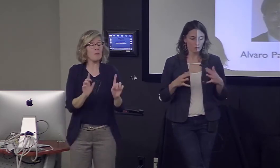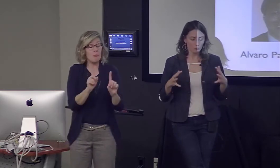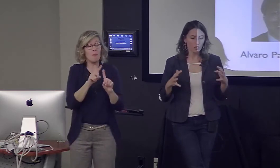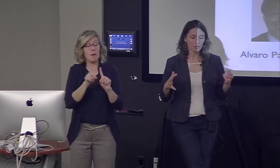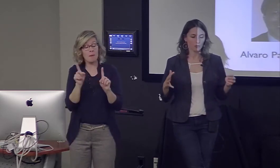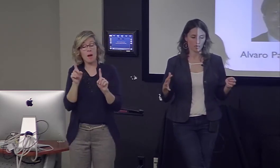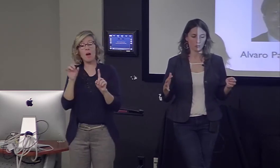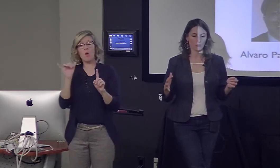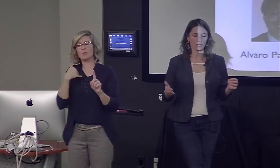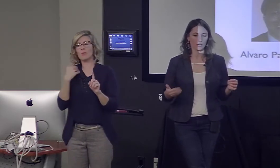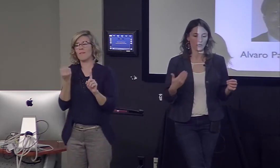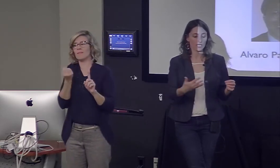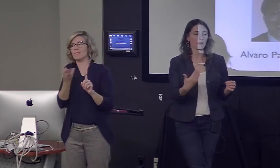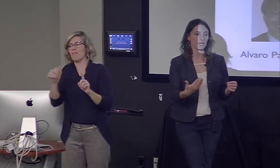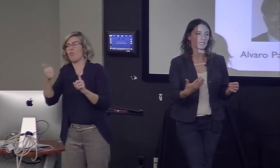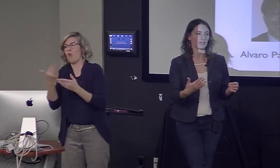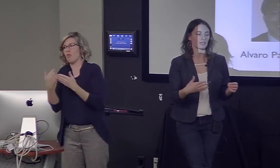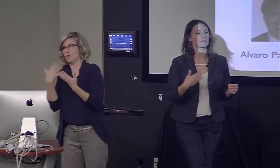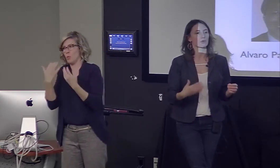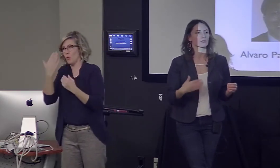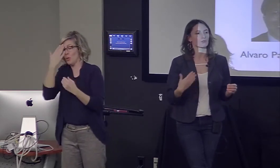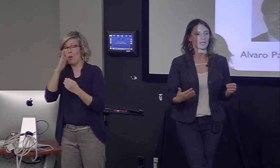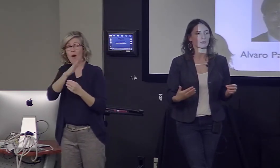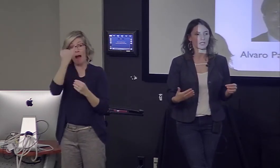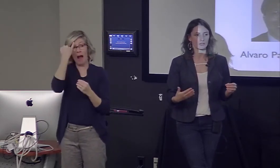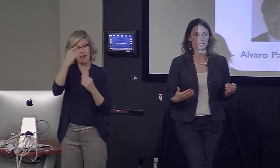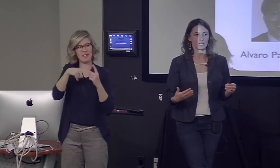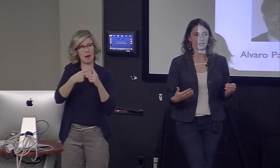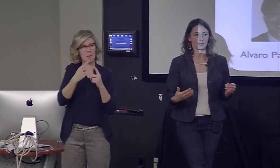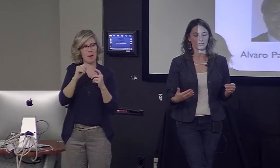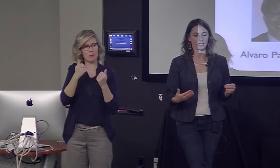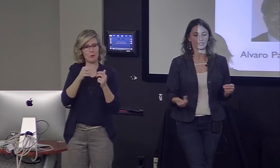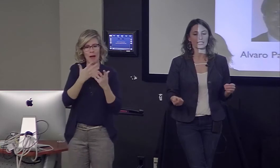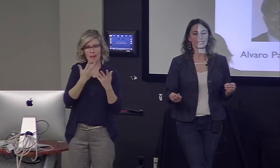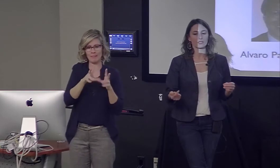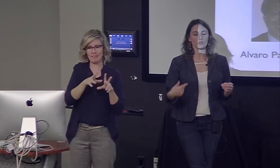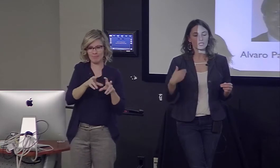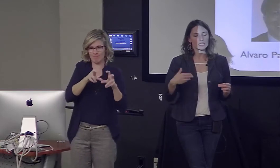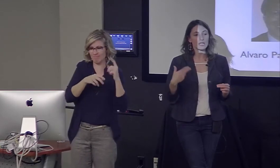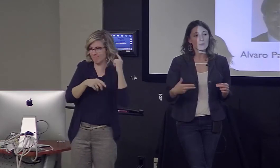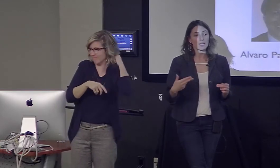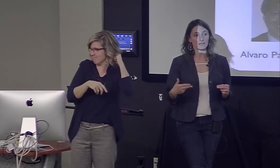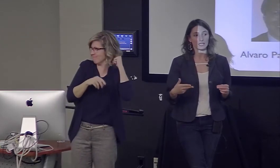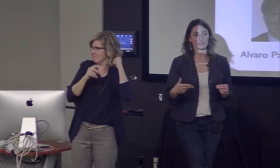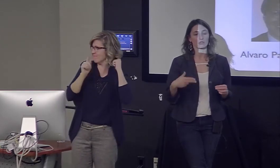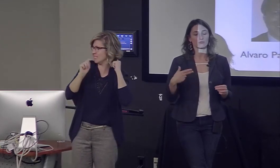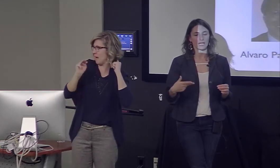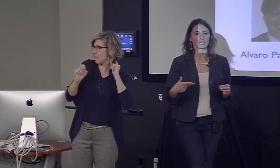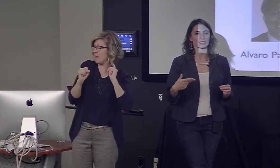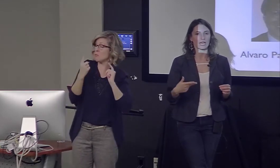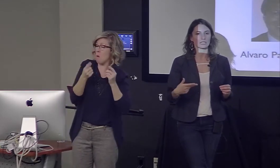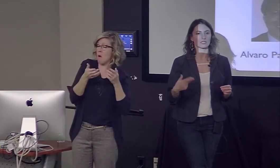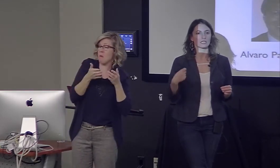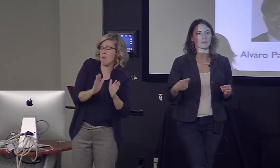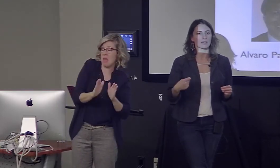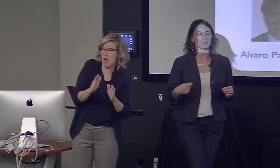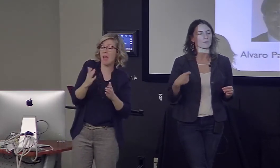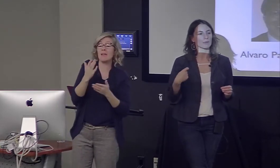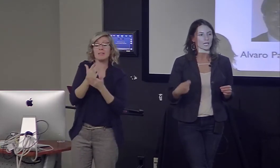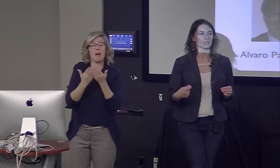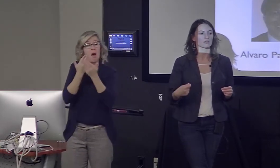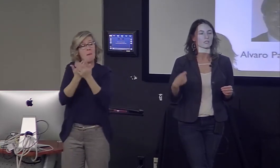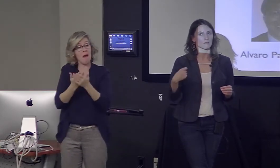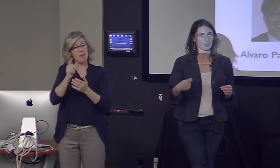But there are multiple things we want to know. The TMS, I think, is the most direct way to address that question. So there is some evidence already that